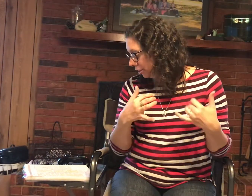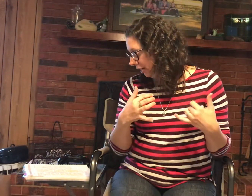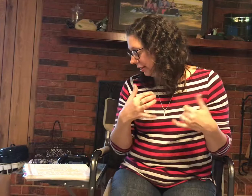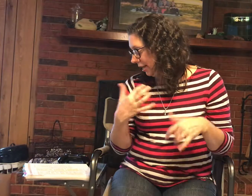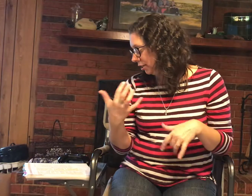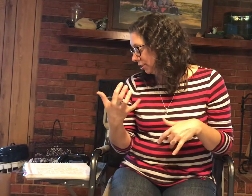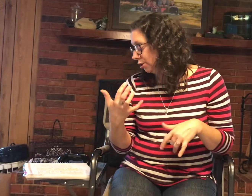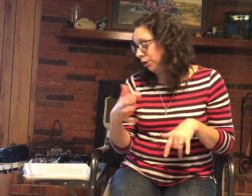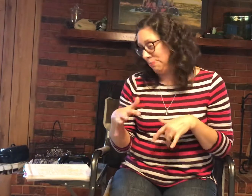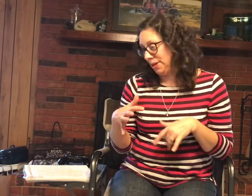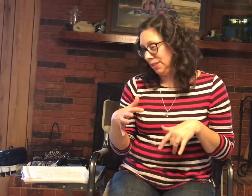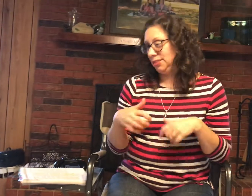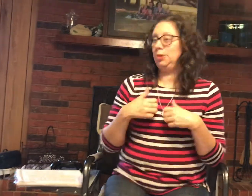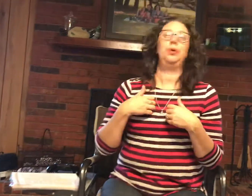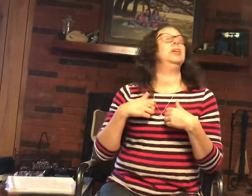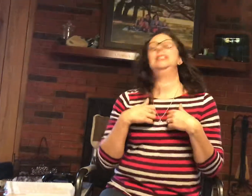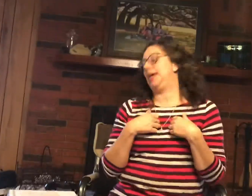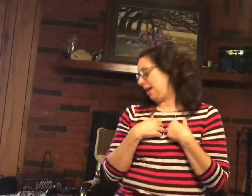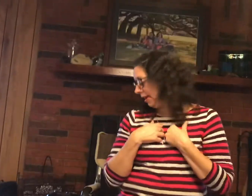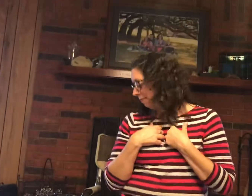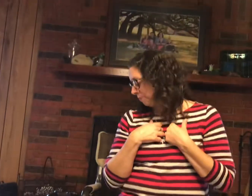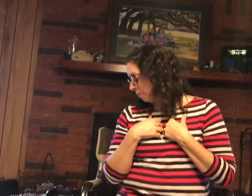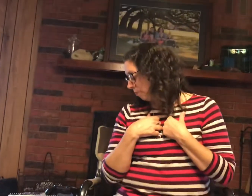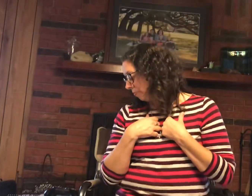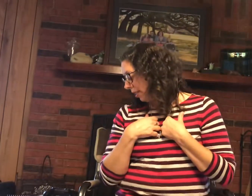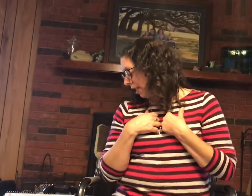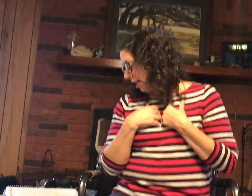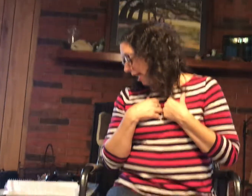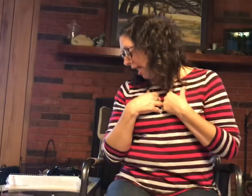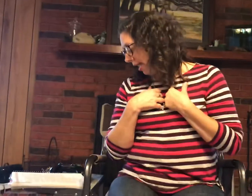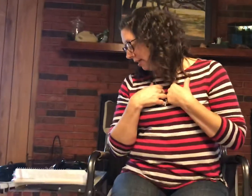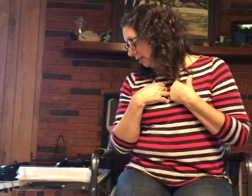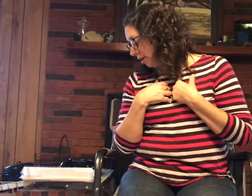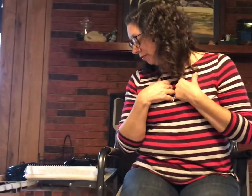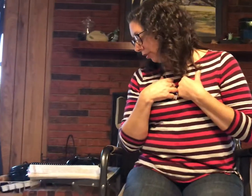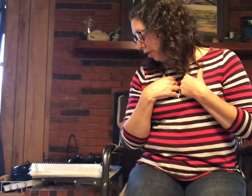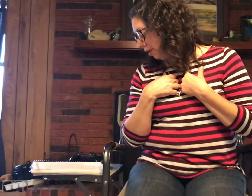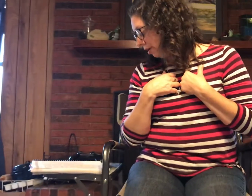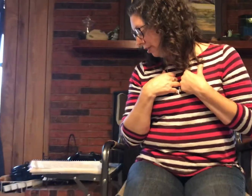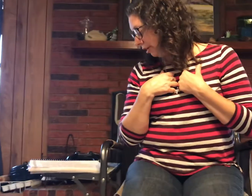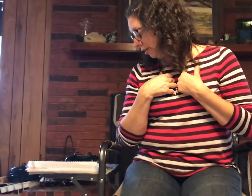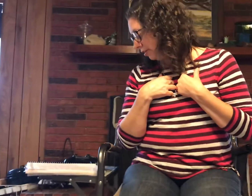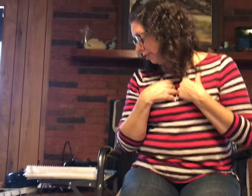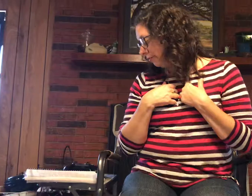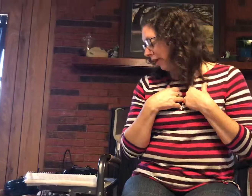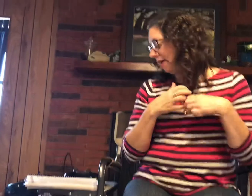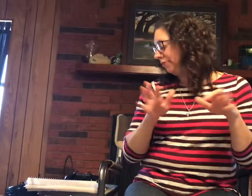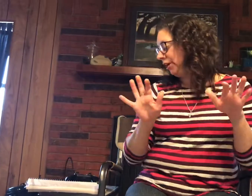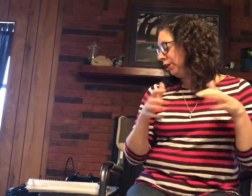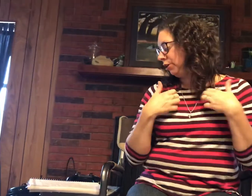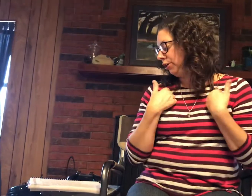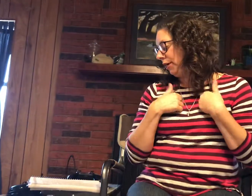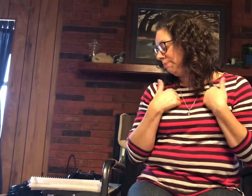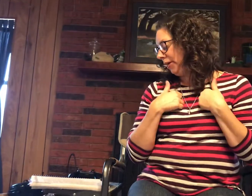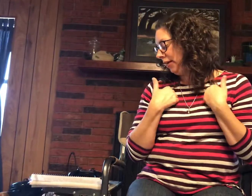thing that creepeth. So we're going to say, and over all the earth, and over every